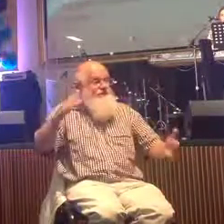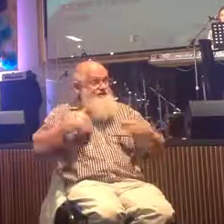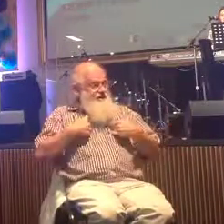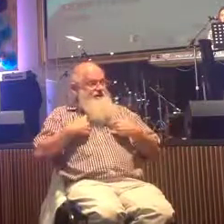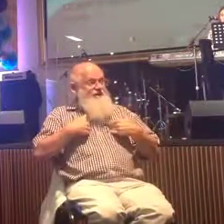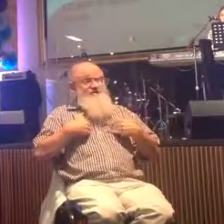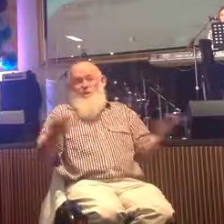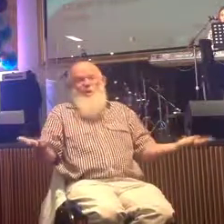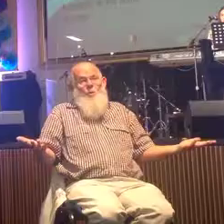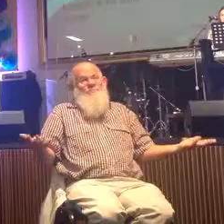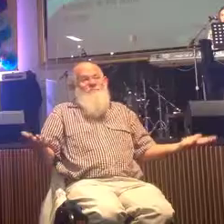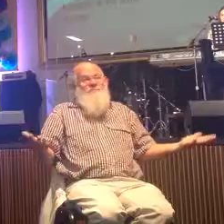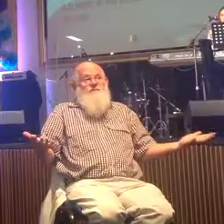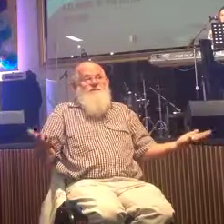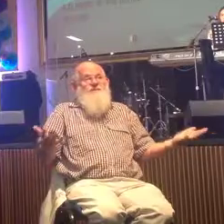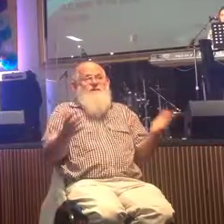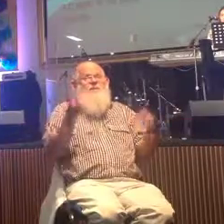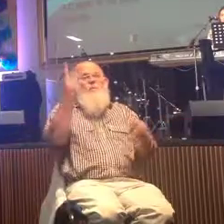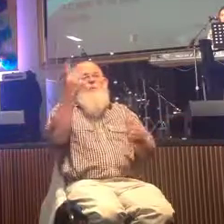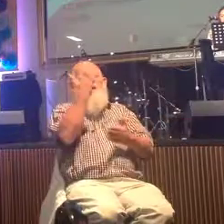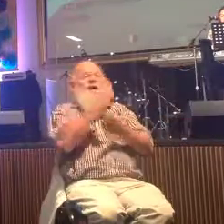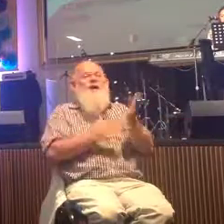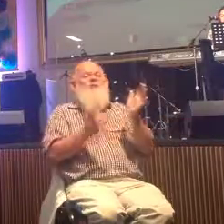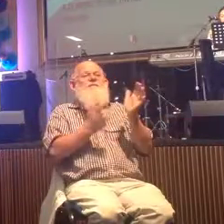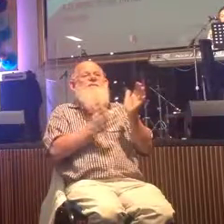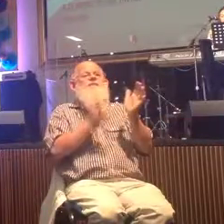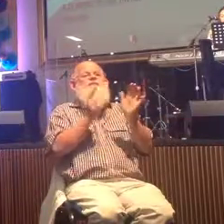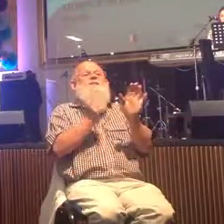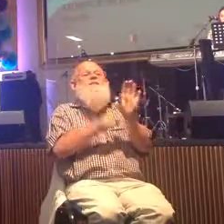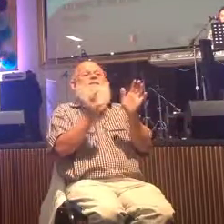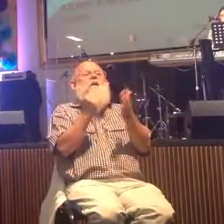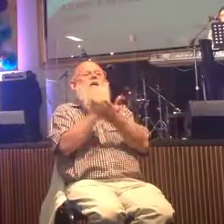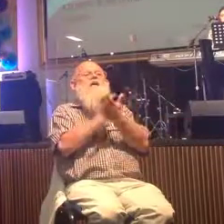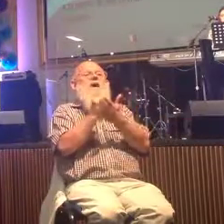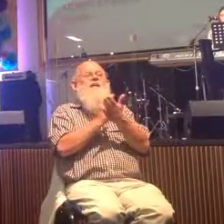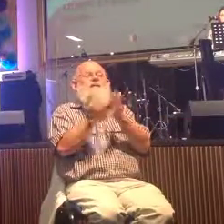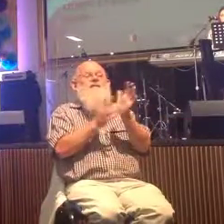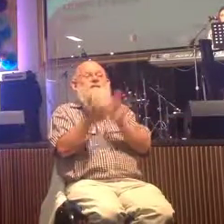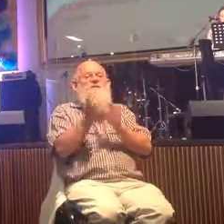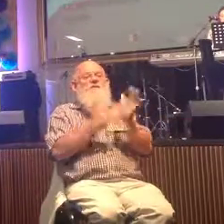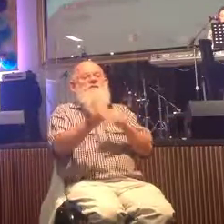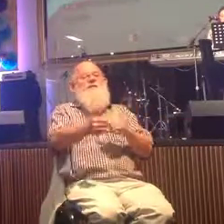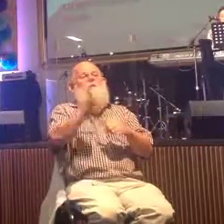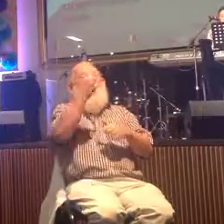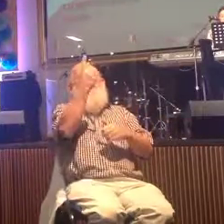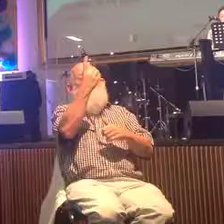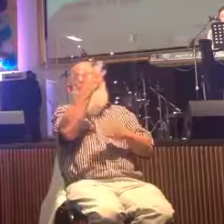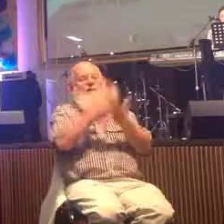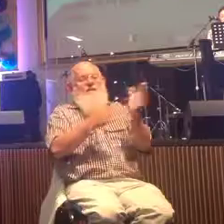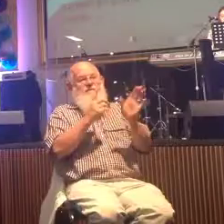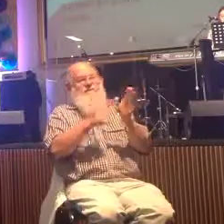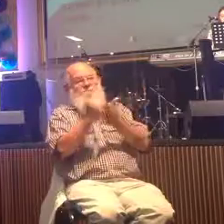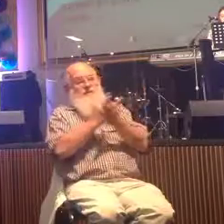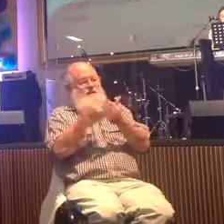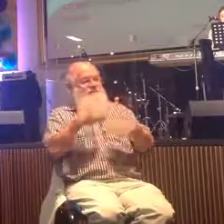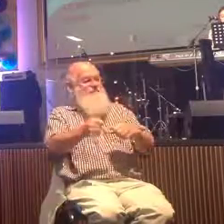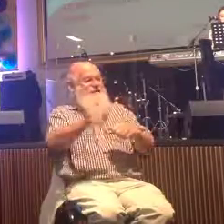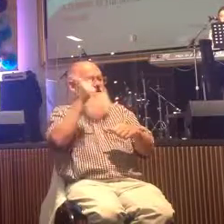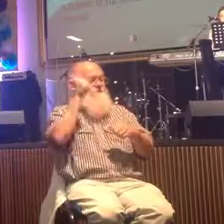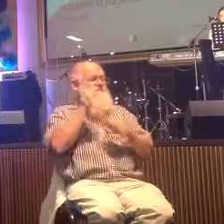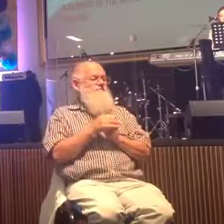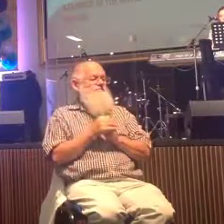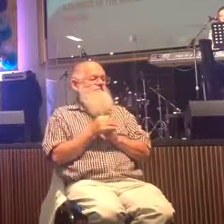Jesus Christ arrived back in the same area. So he went back, did a lot of ministry, a lot of miracles, everything. And then he comes